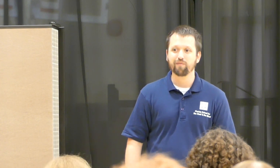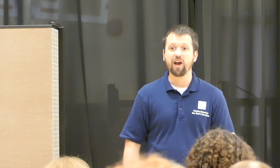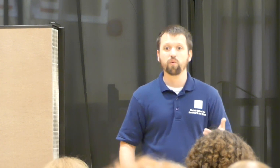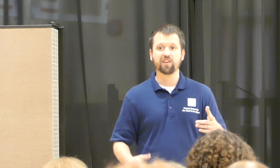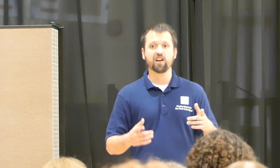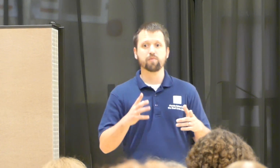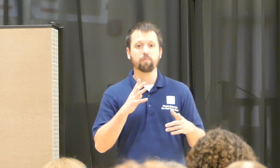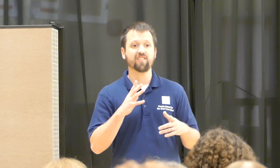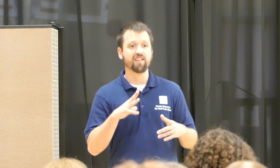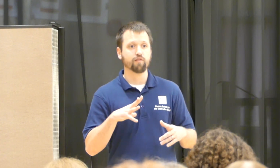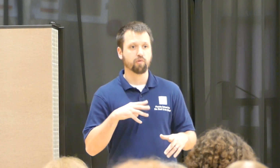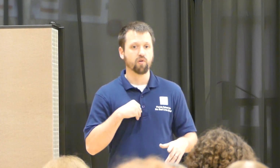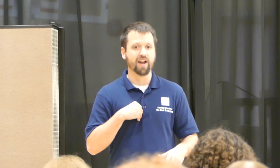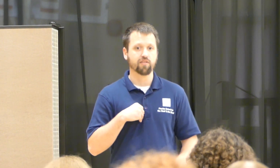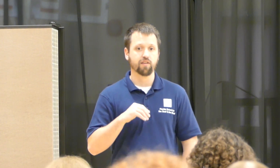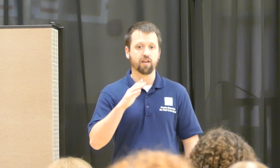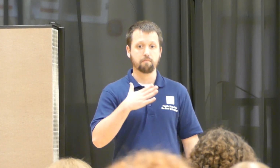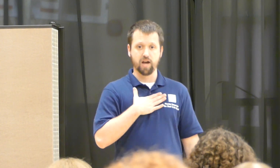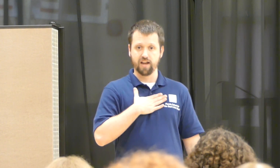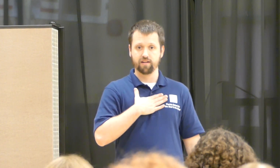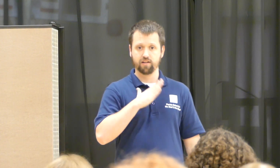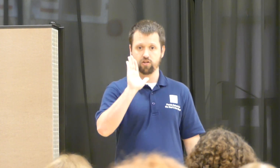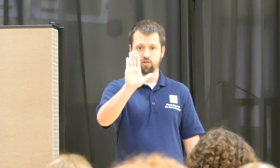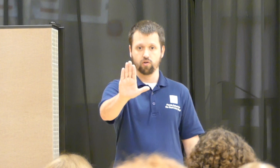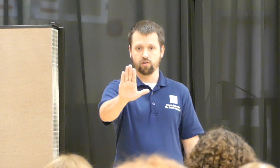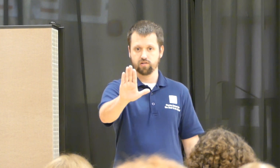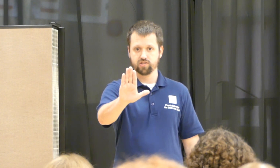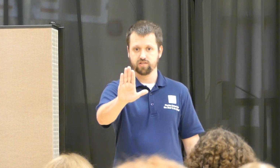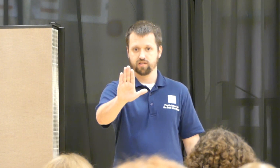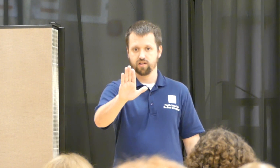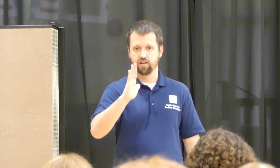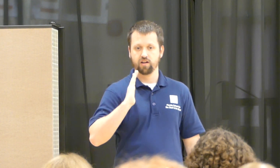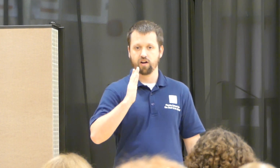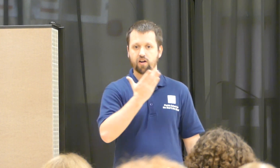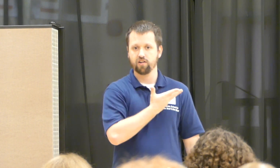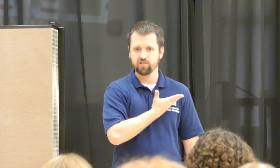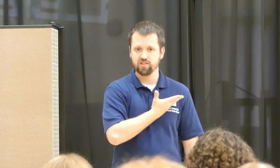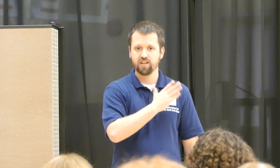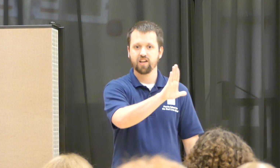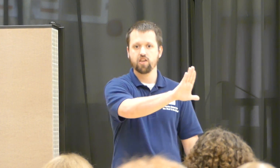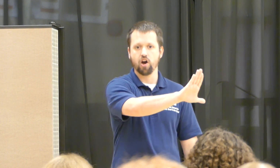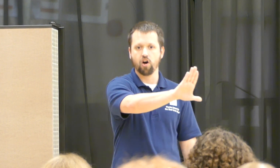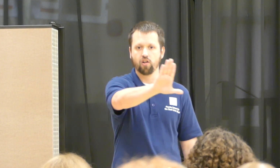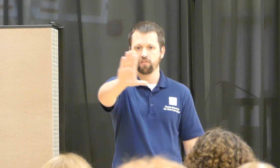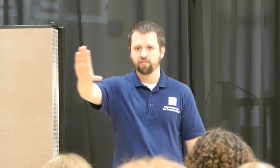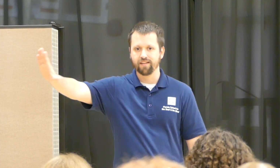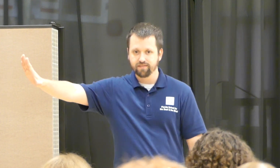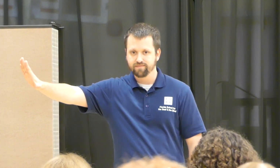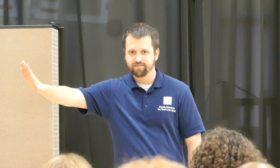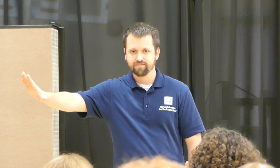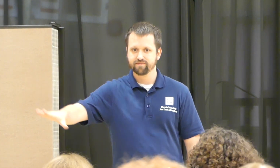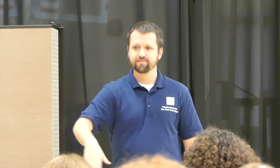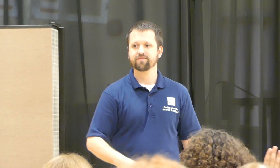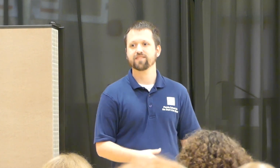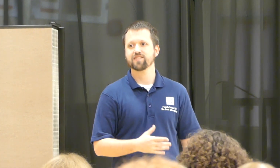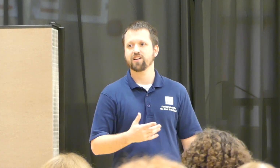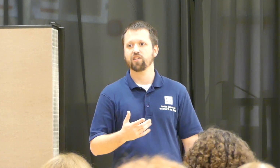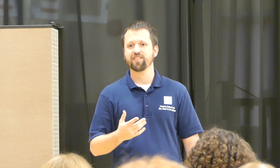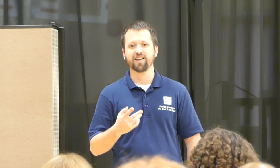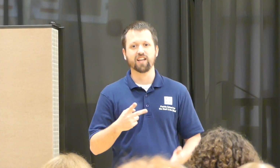Now, we talk about possessive pronouns like mine, yours, ours, y'all's. So, that's like a